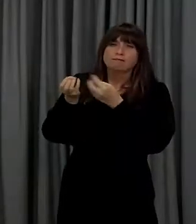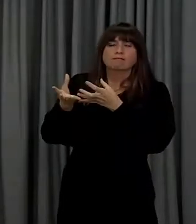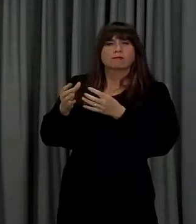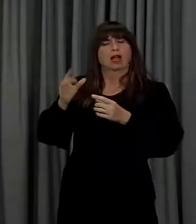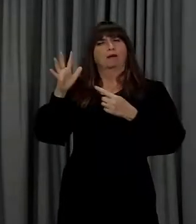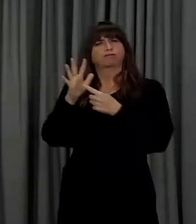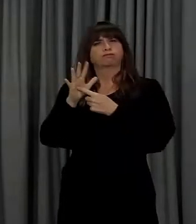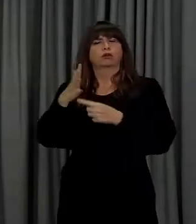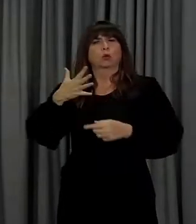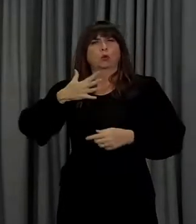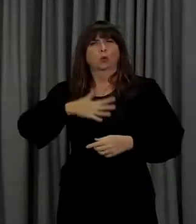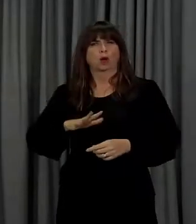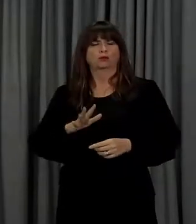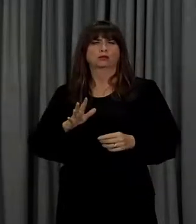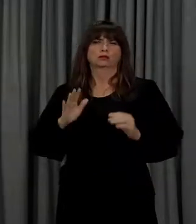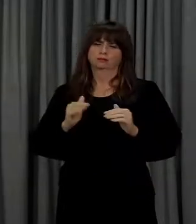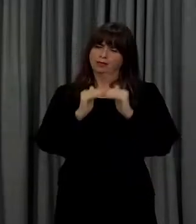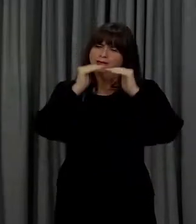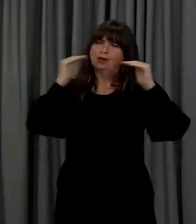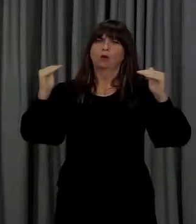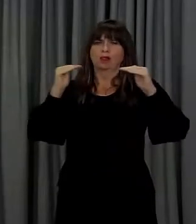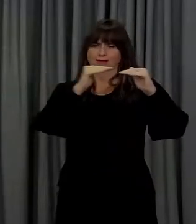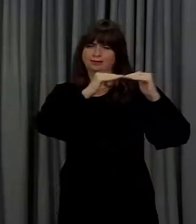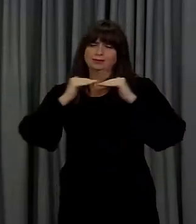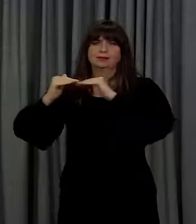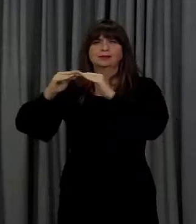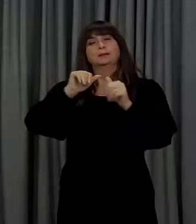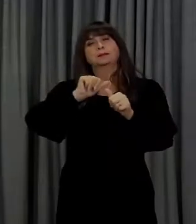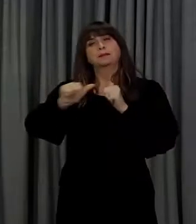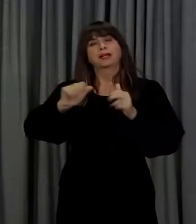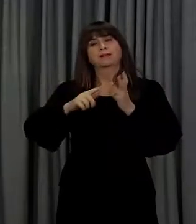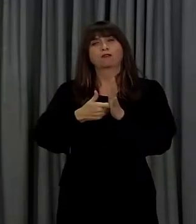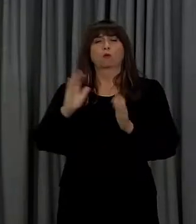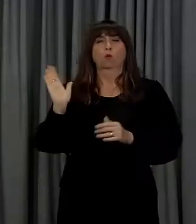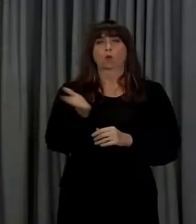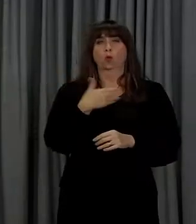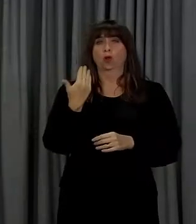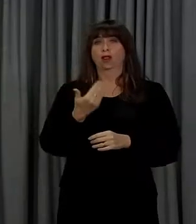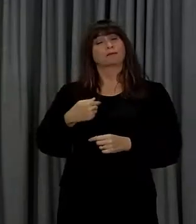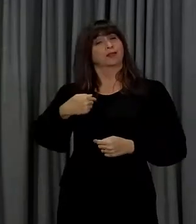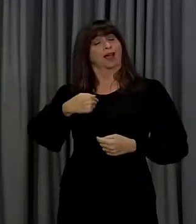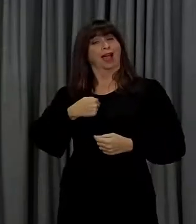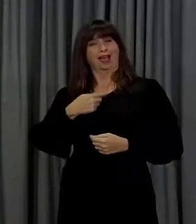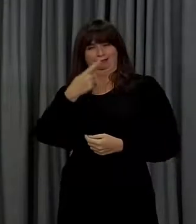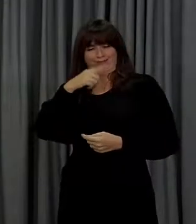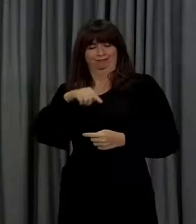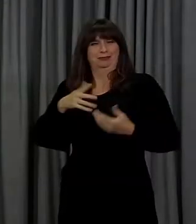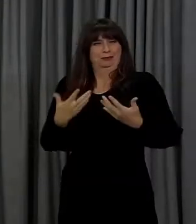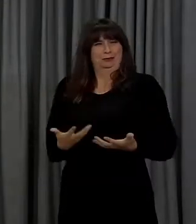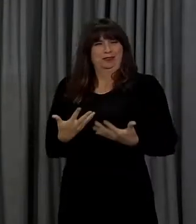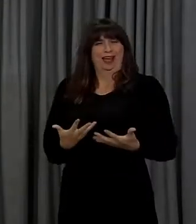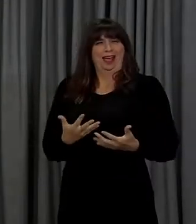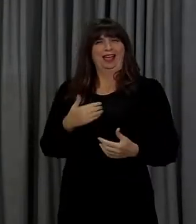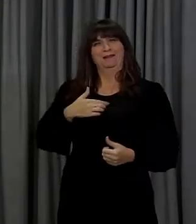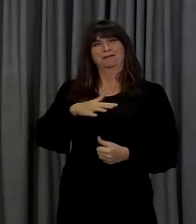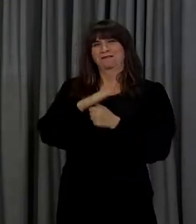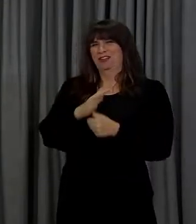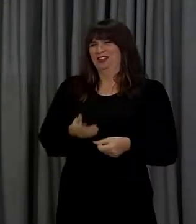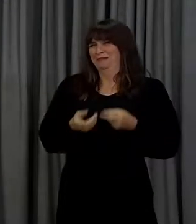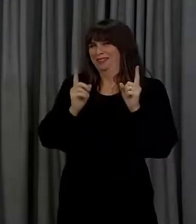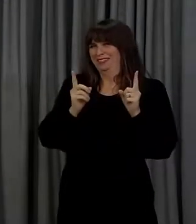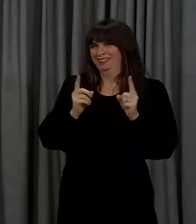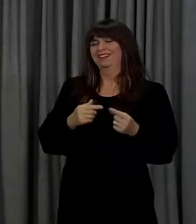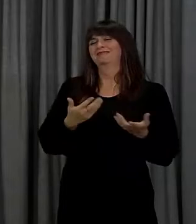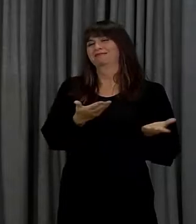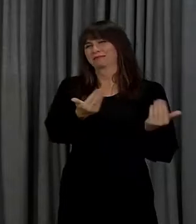achieving gender equality and a better world for everyone. So as your First Minister for the day, I'd like to welcome everyone to this